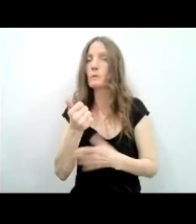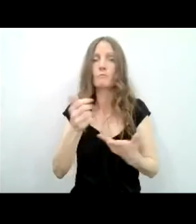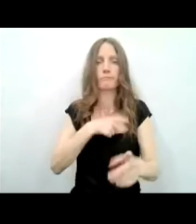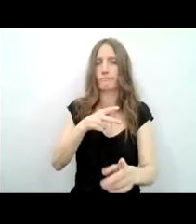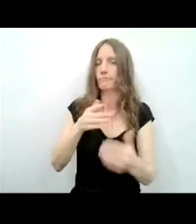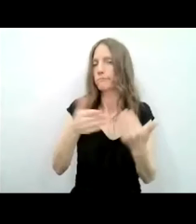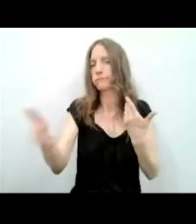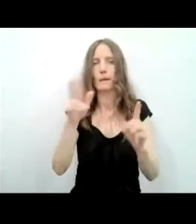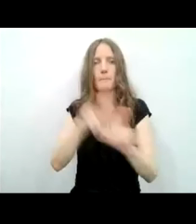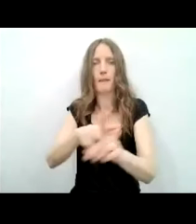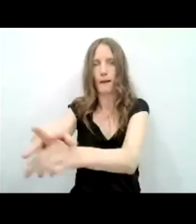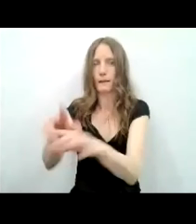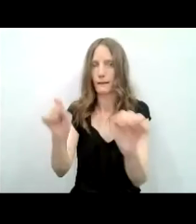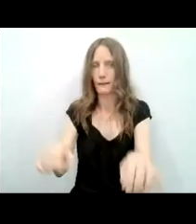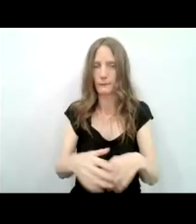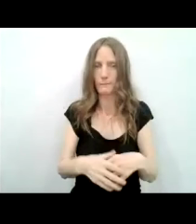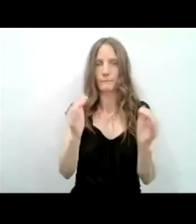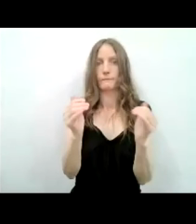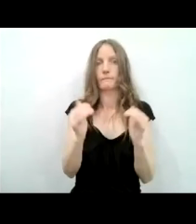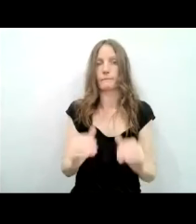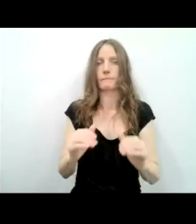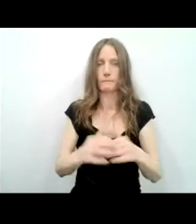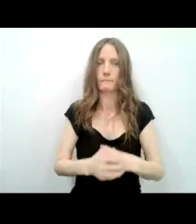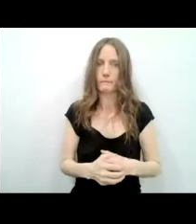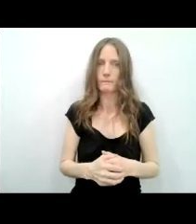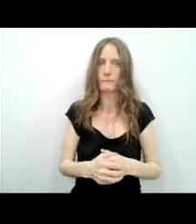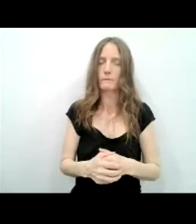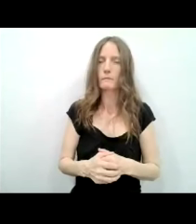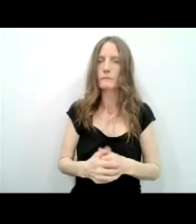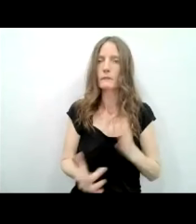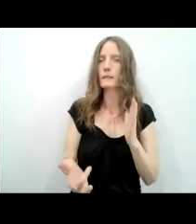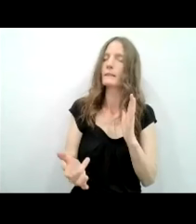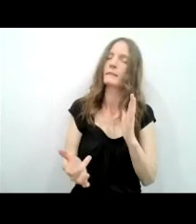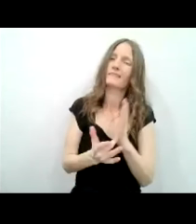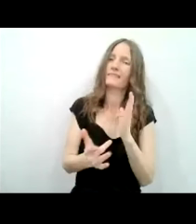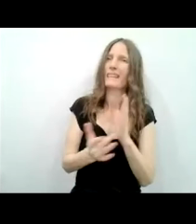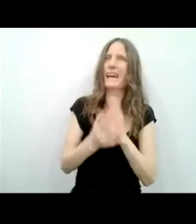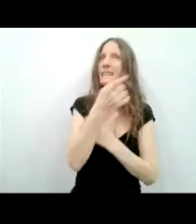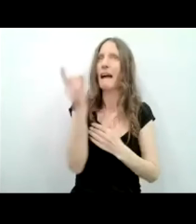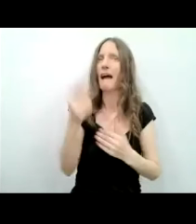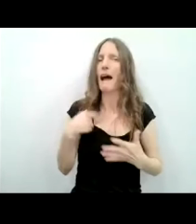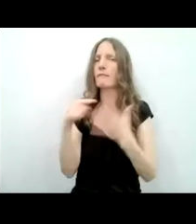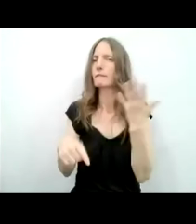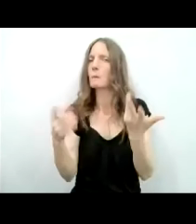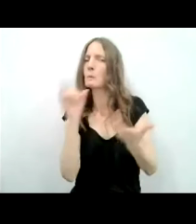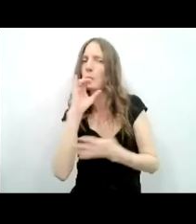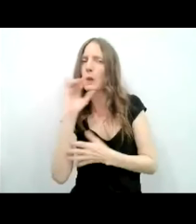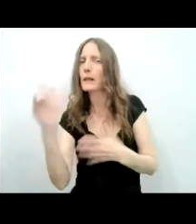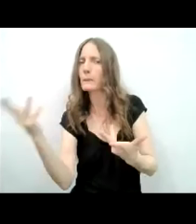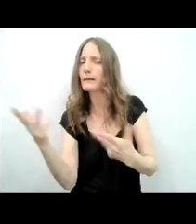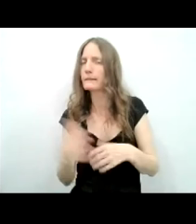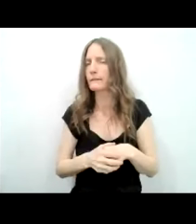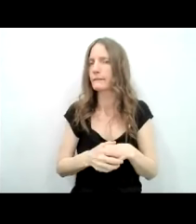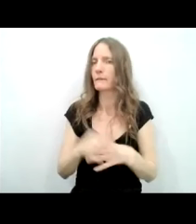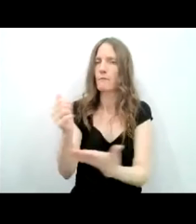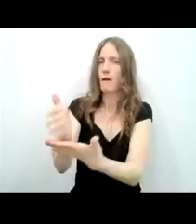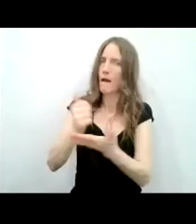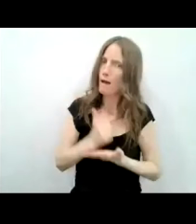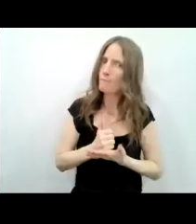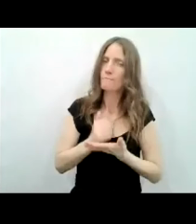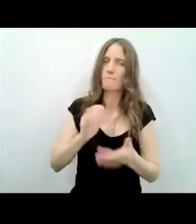possible. Then we're going to look into kind of what type of tech is out there that can help make this this transition